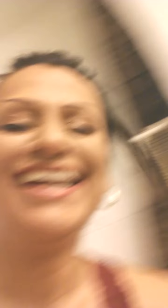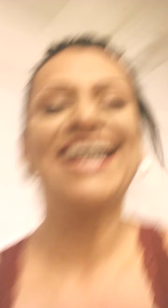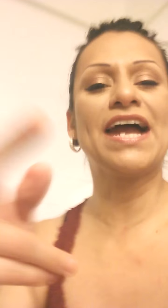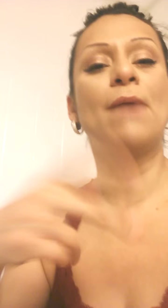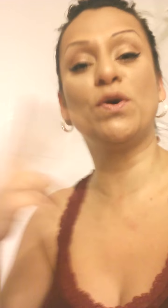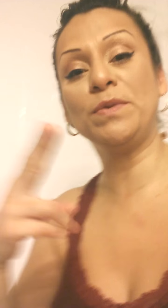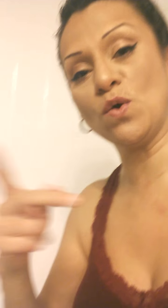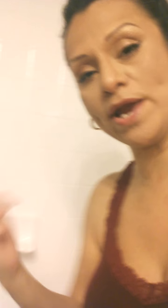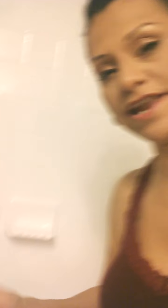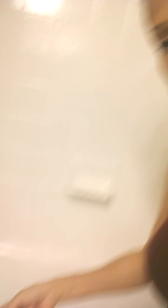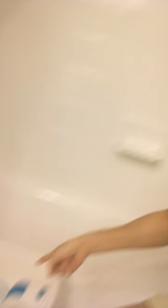I'm over you right here.